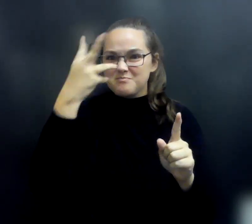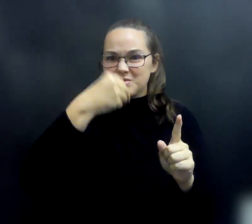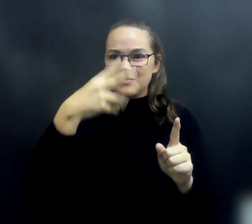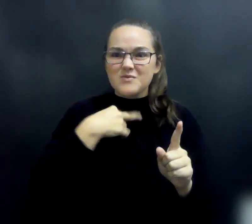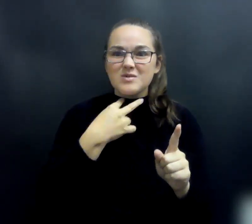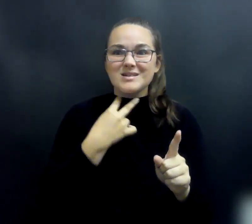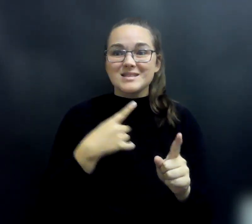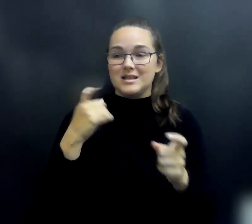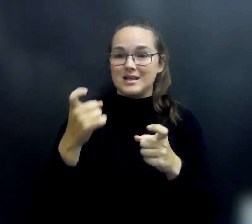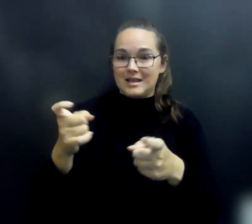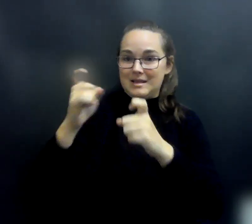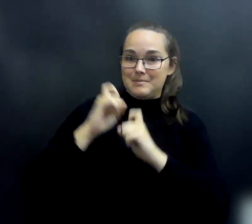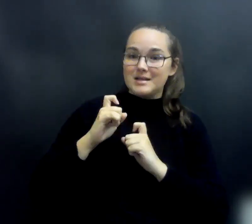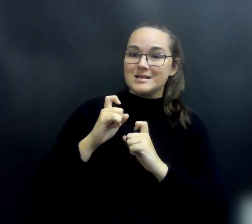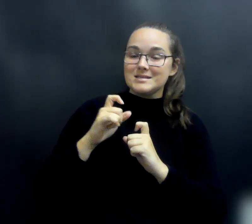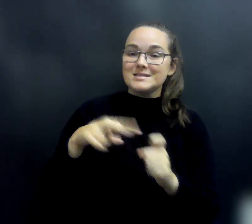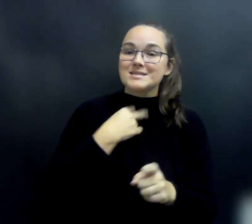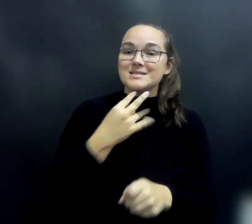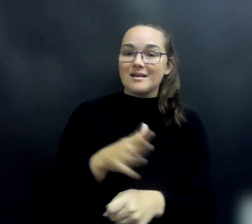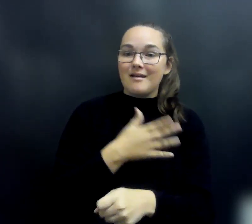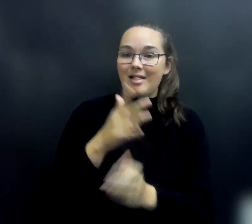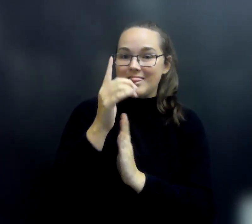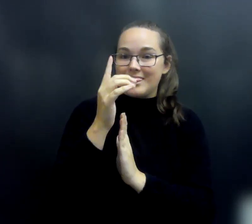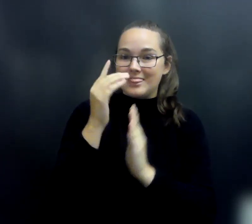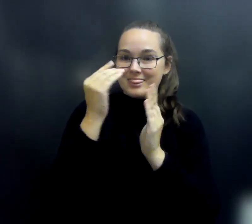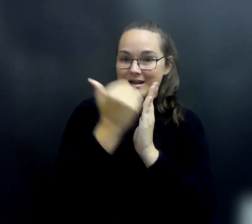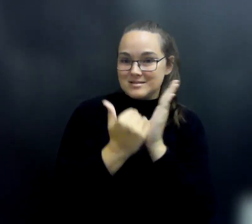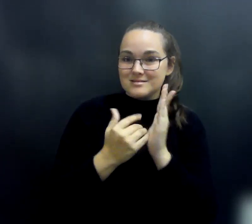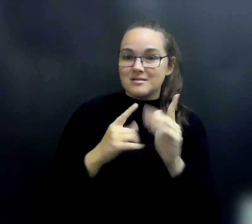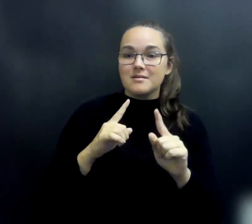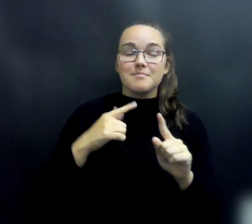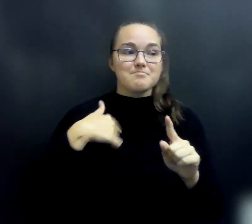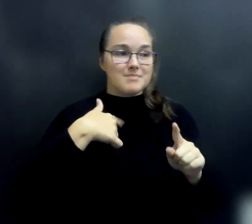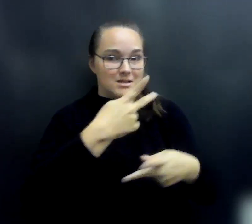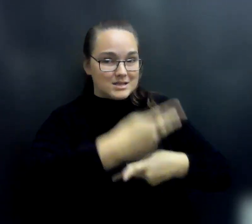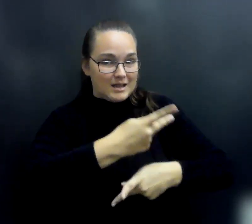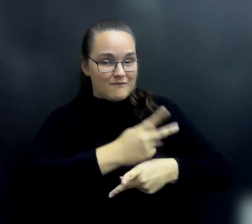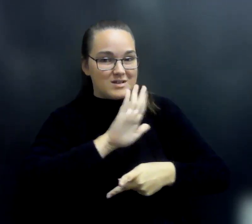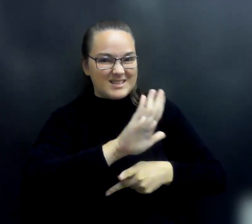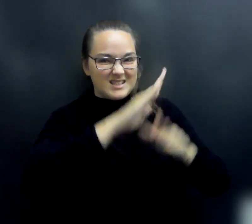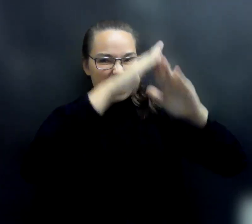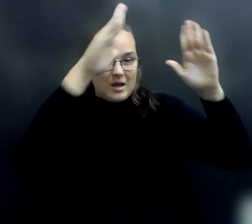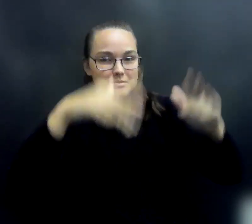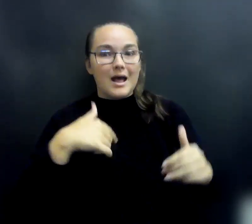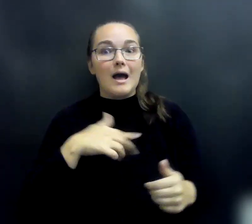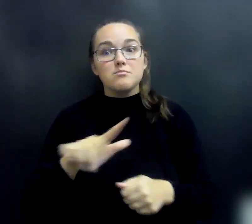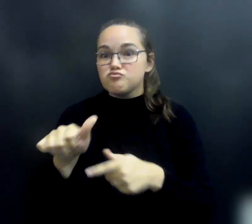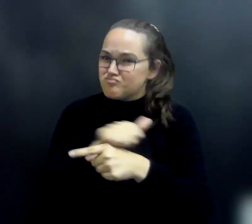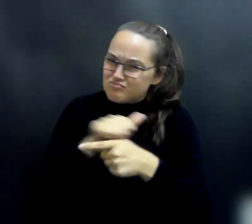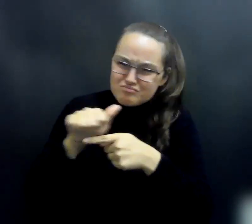singing lessons in return for doing his housekeeping. I practiced and practiced my singing. Soon,